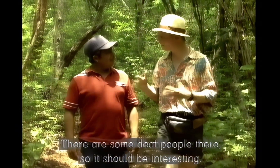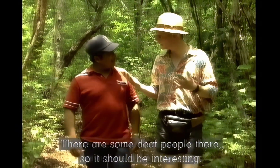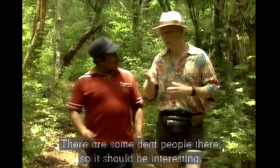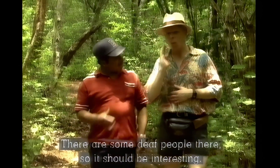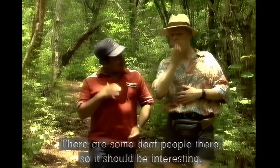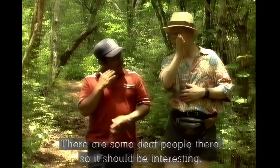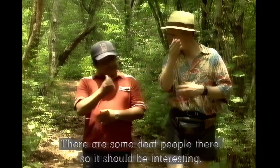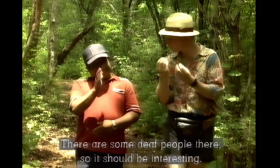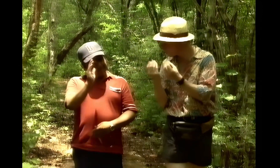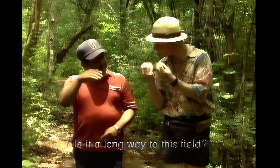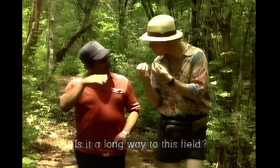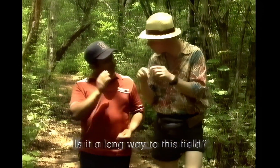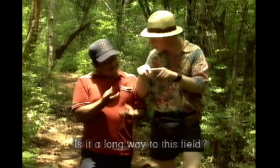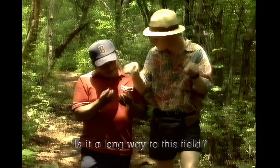Now, is it a long way to this field where they're planting?